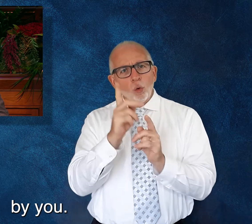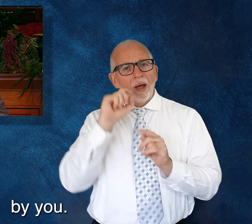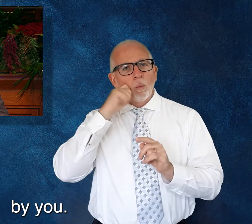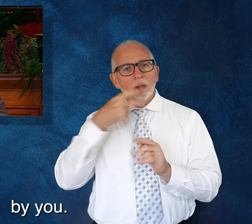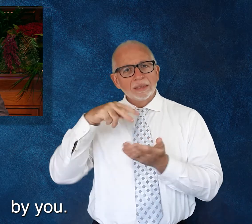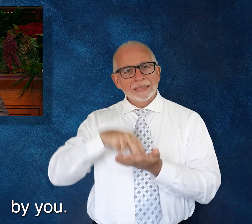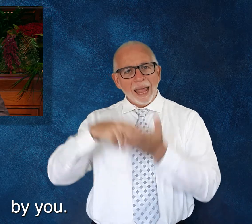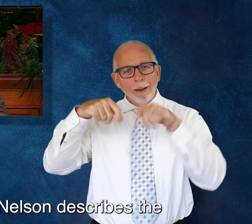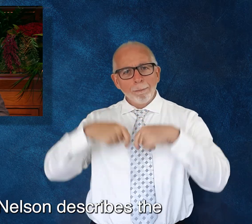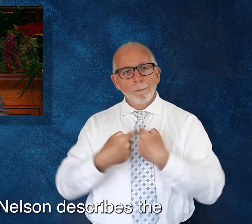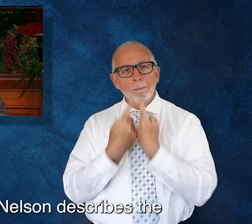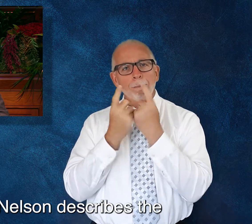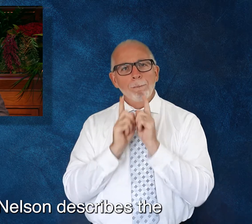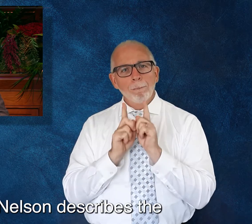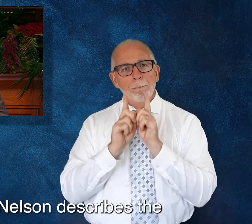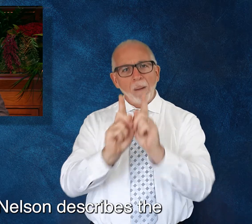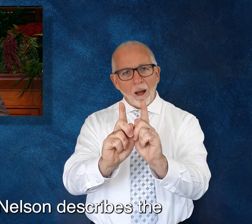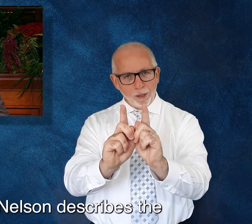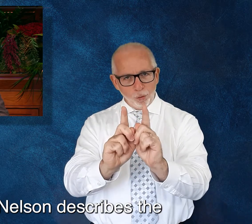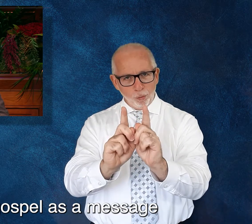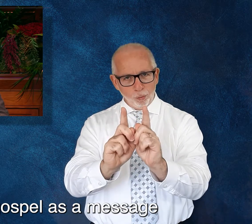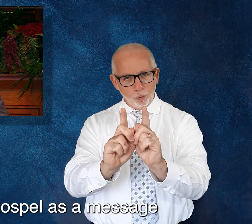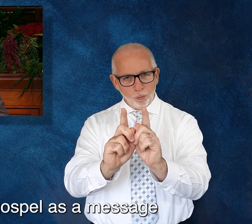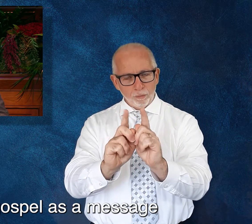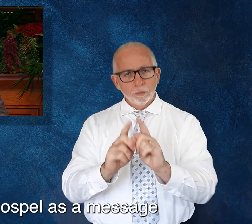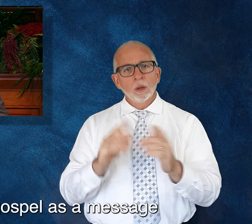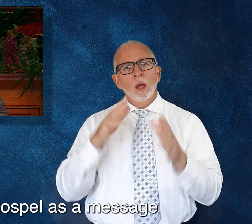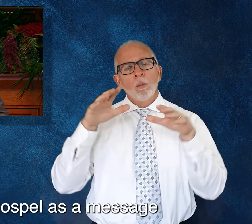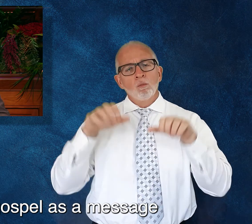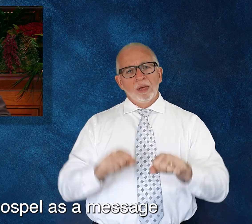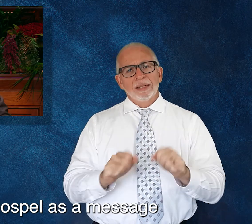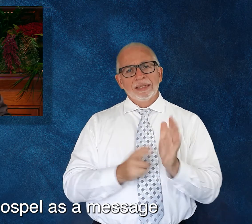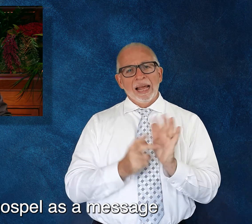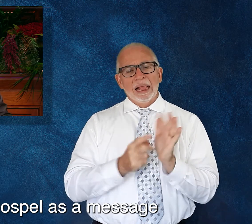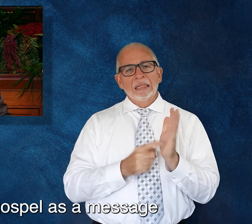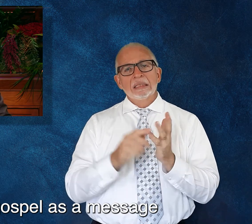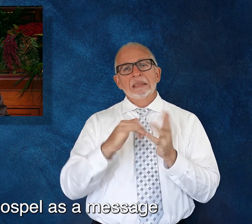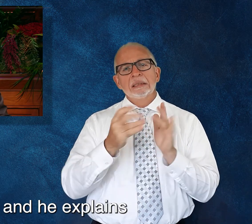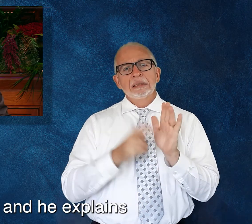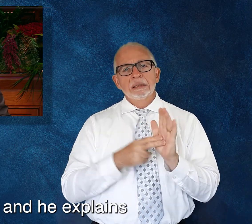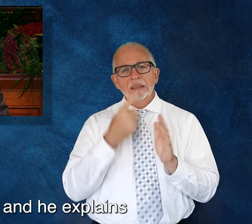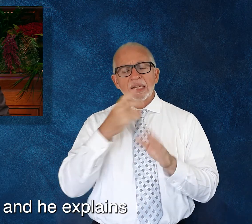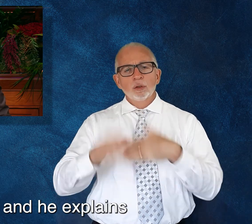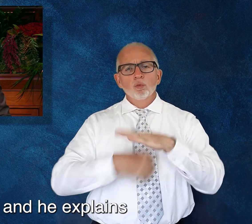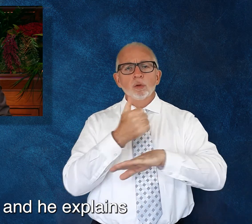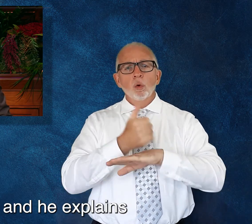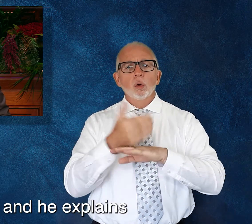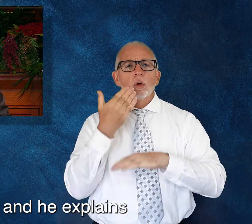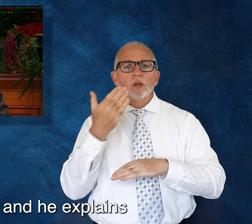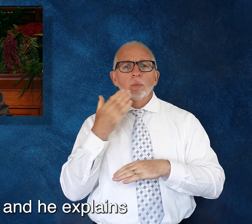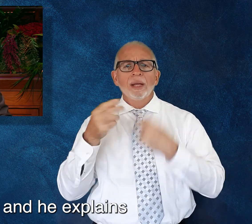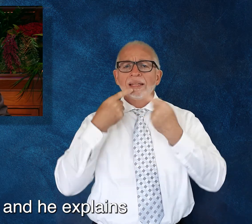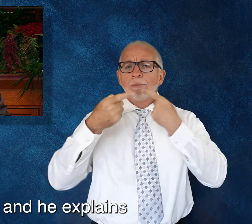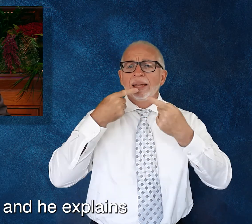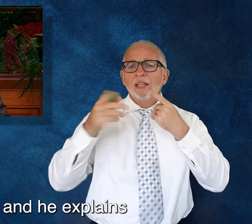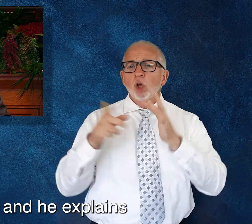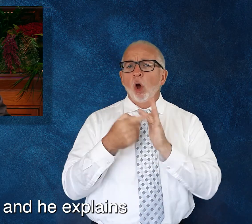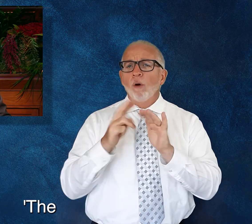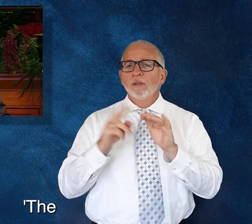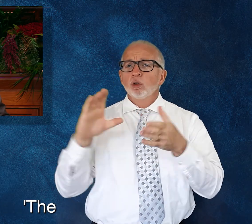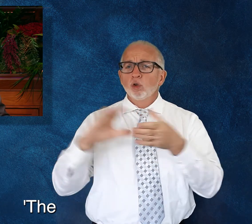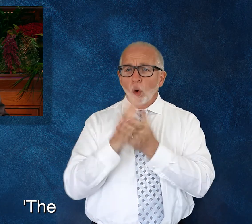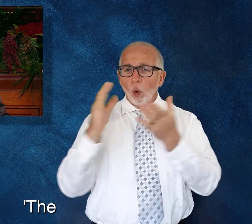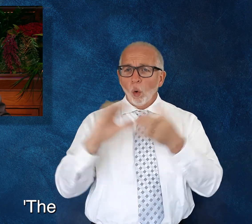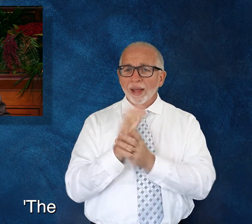by you. President Nelson describes the restored gospel as a message of joy, and he explains,